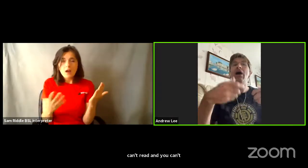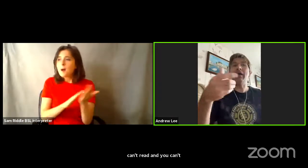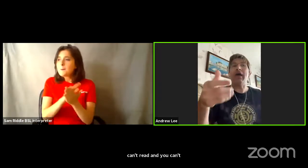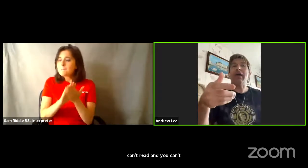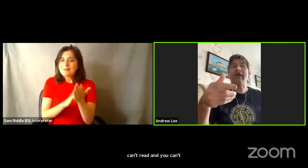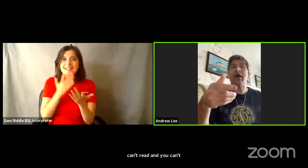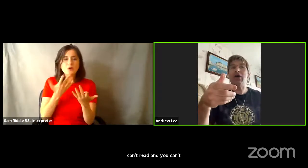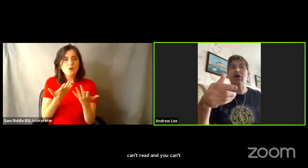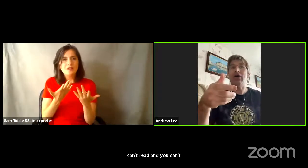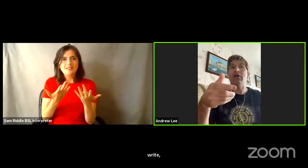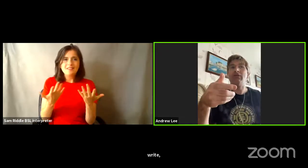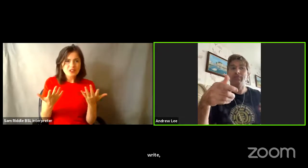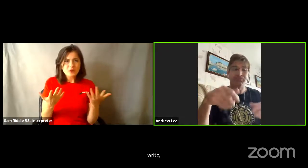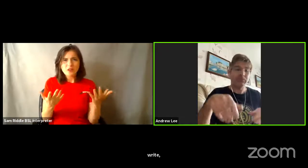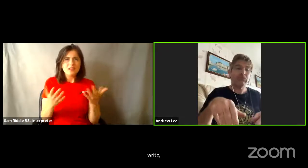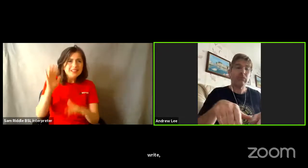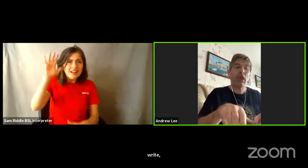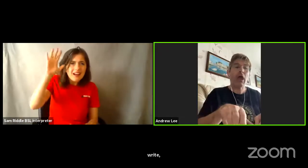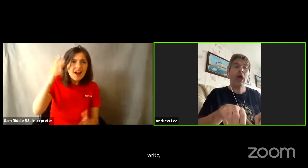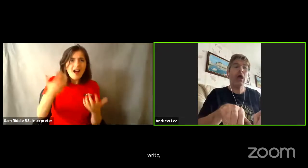get heard.